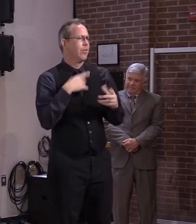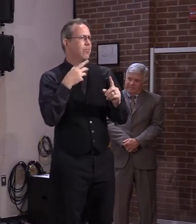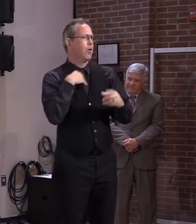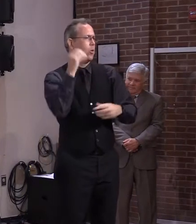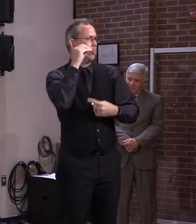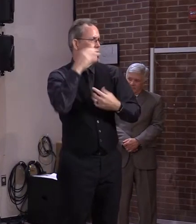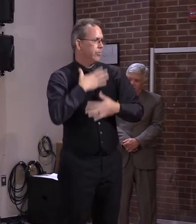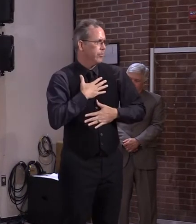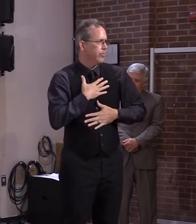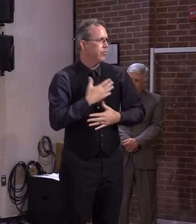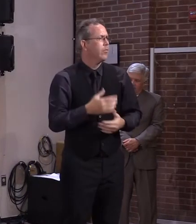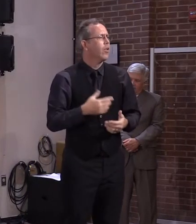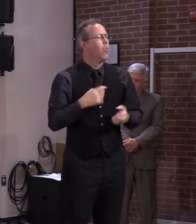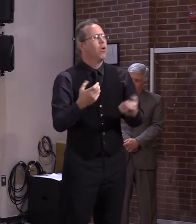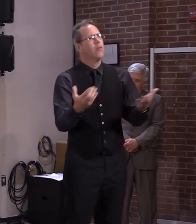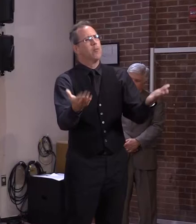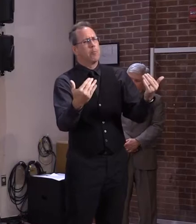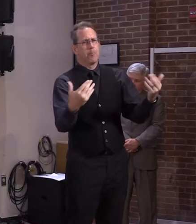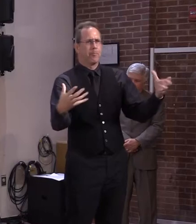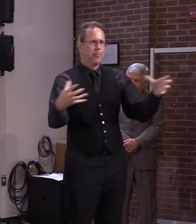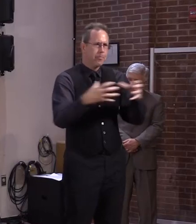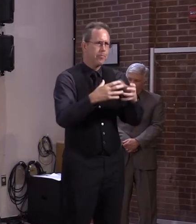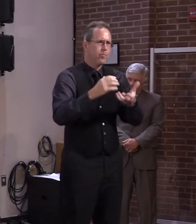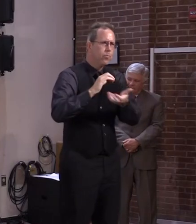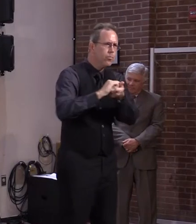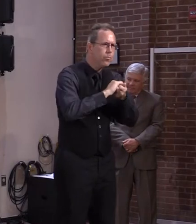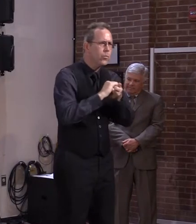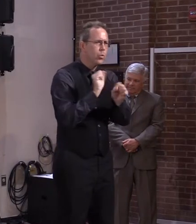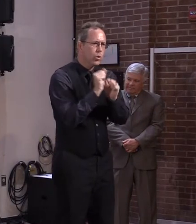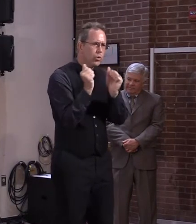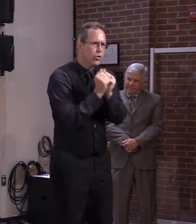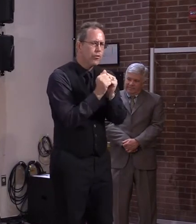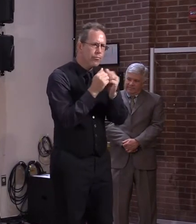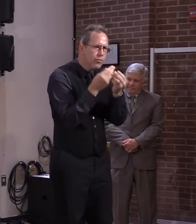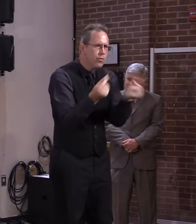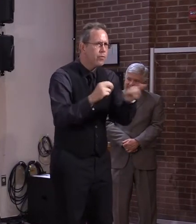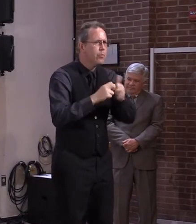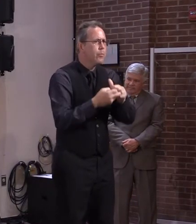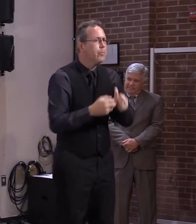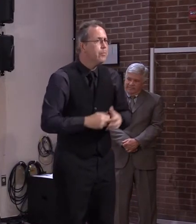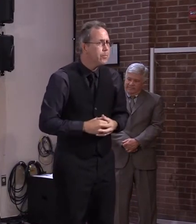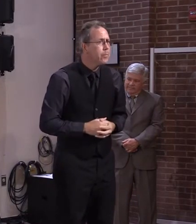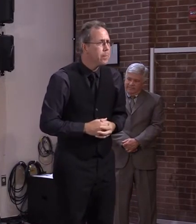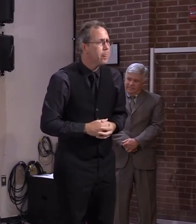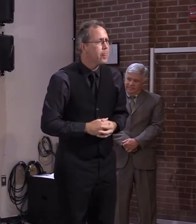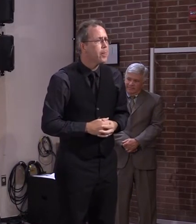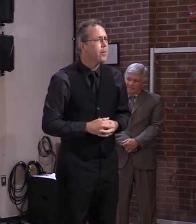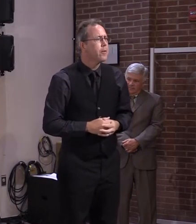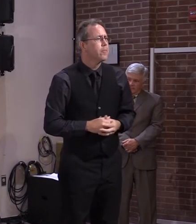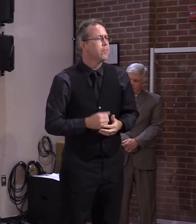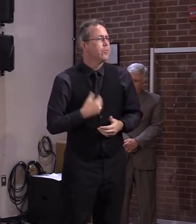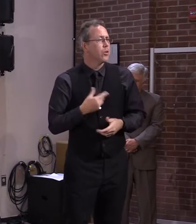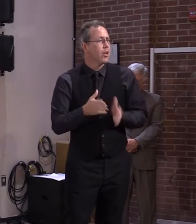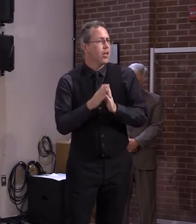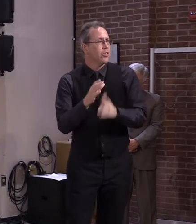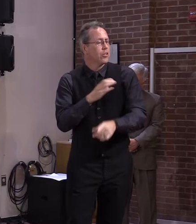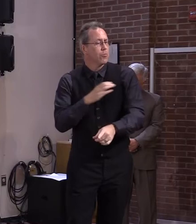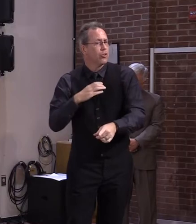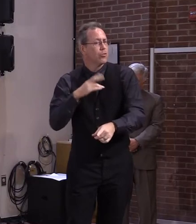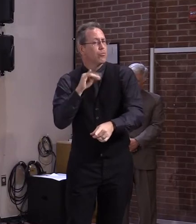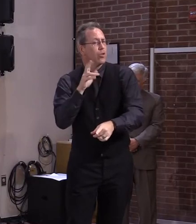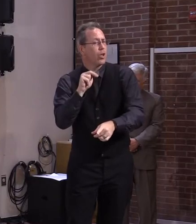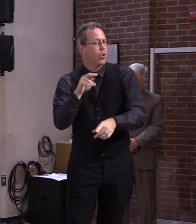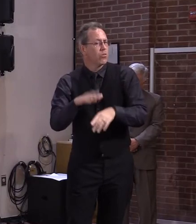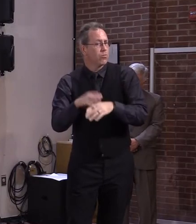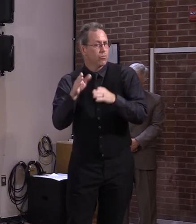unnecessary conflict. So, Commissioner Brown, anything you can offer in the regards to the